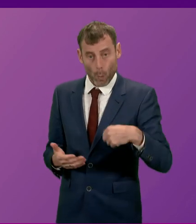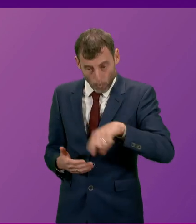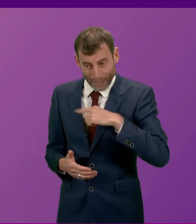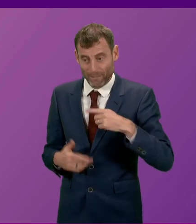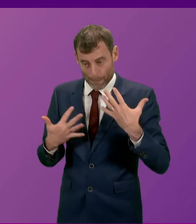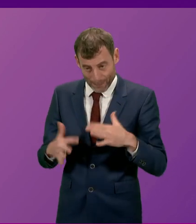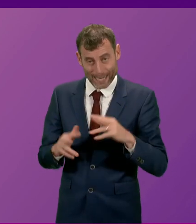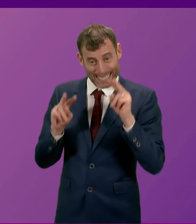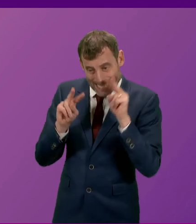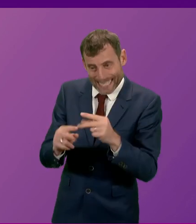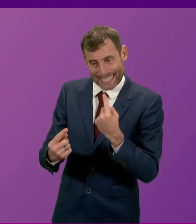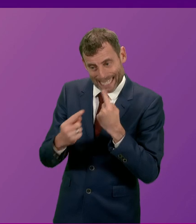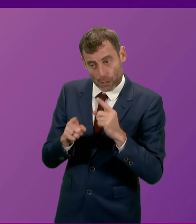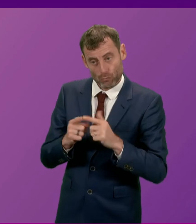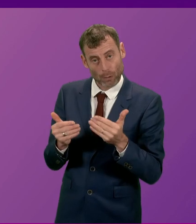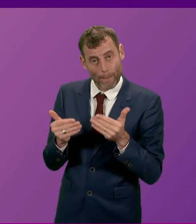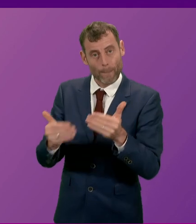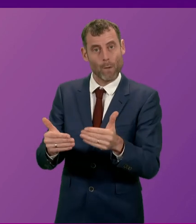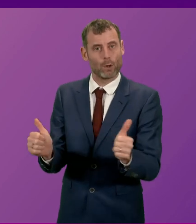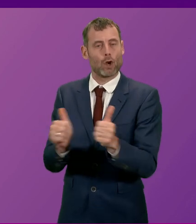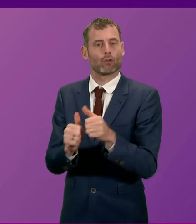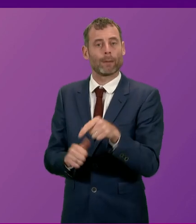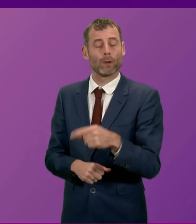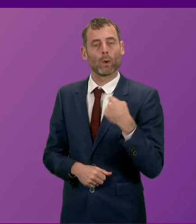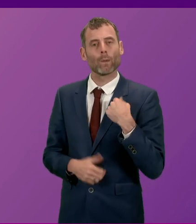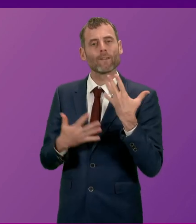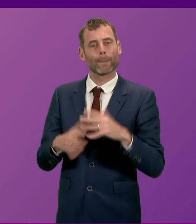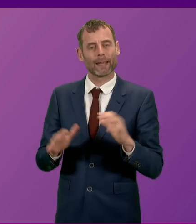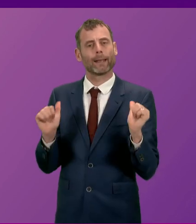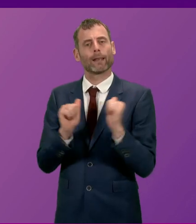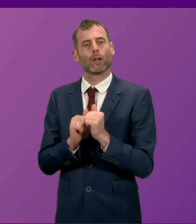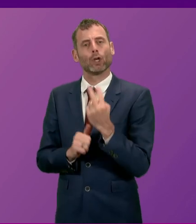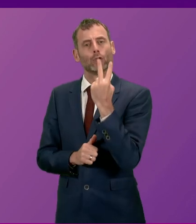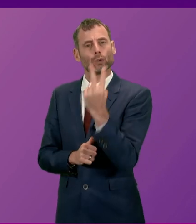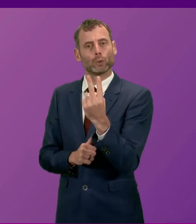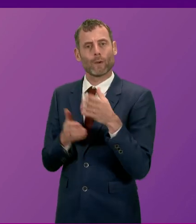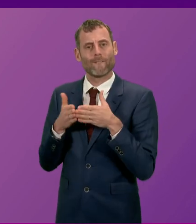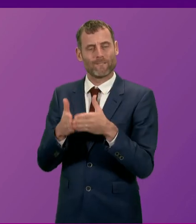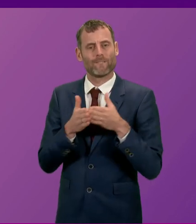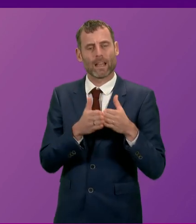agreement. We have managed to sustain a two-vessel service on the